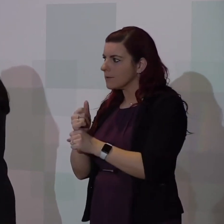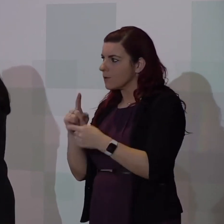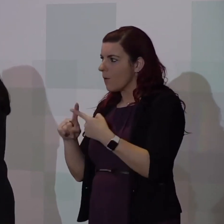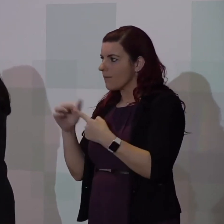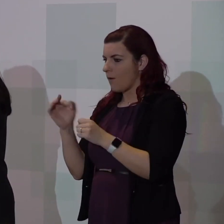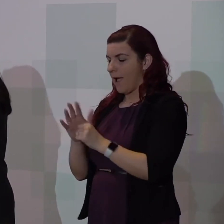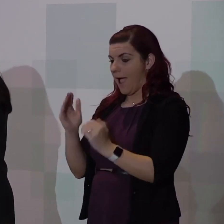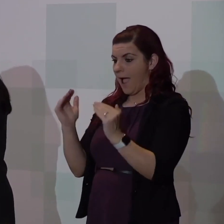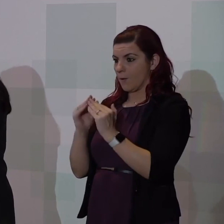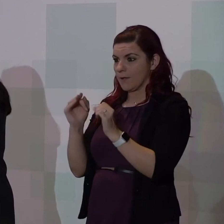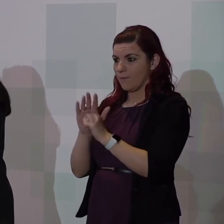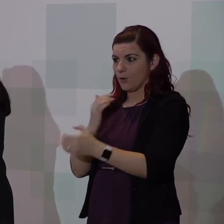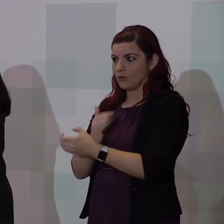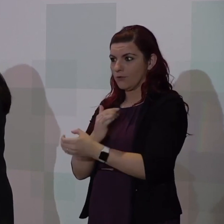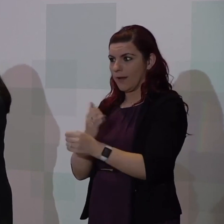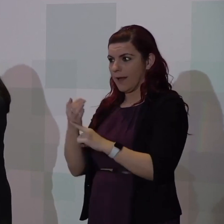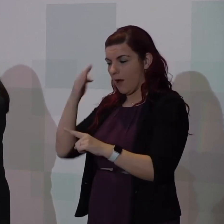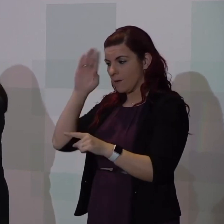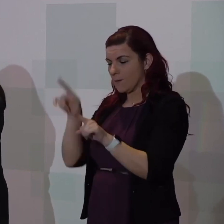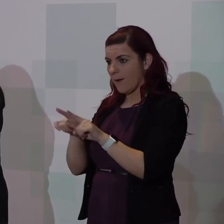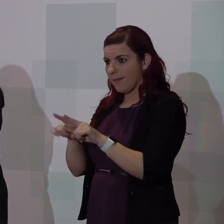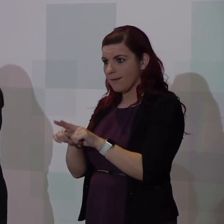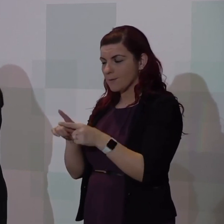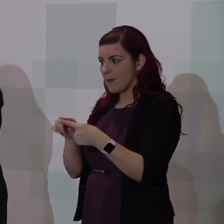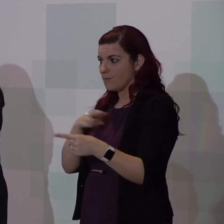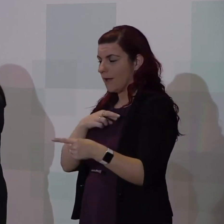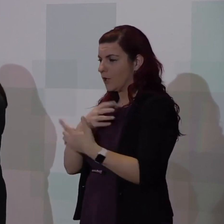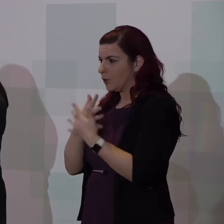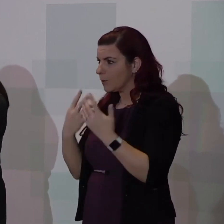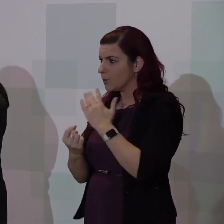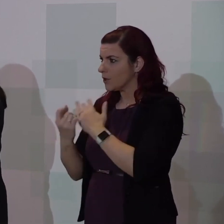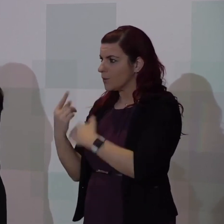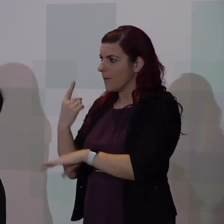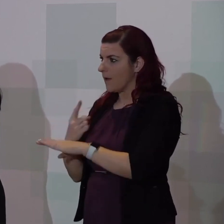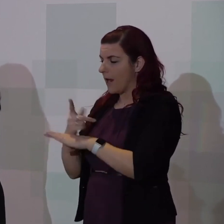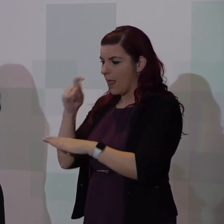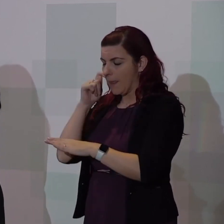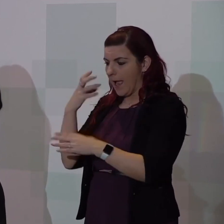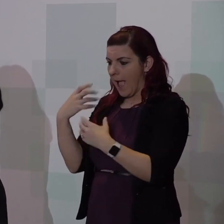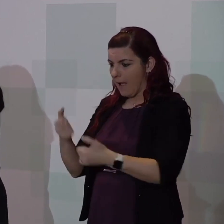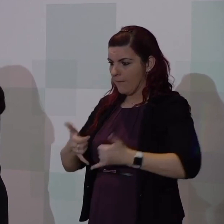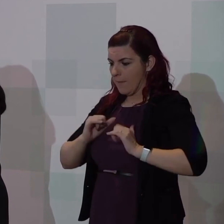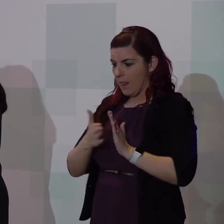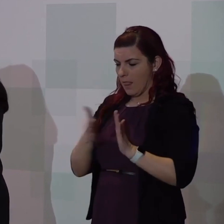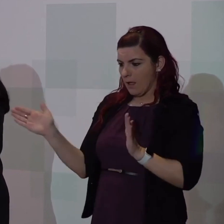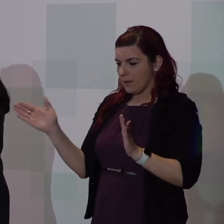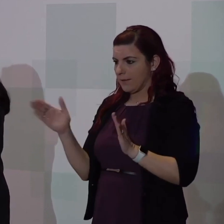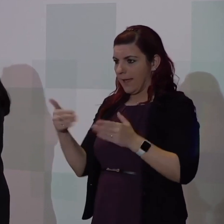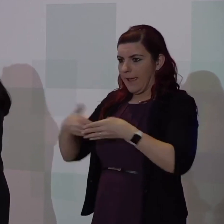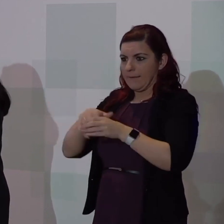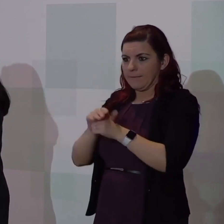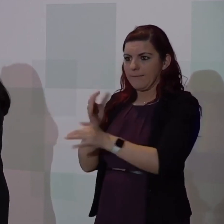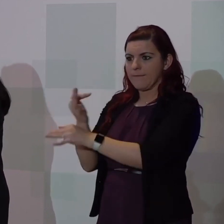in Ireland homeless. So these are huge issues. And I think there's scope within the family to, if you